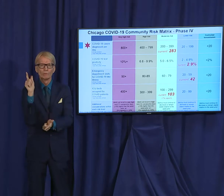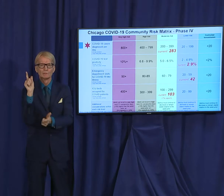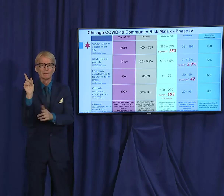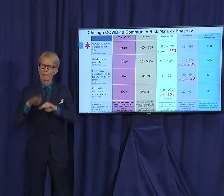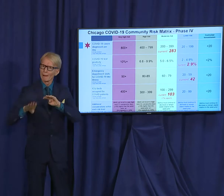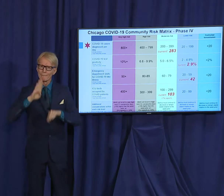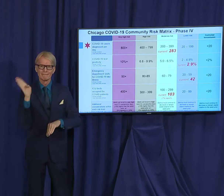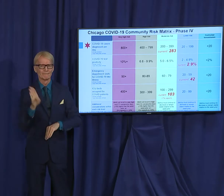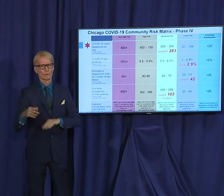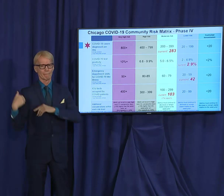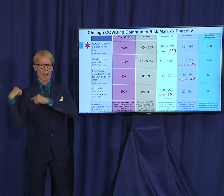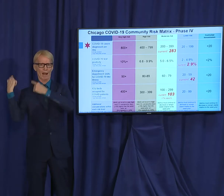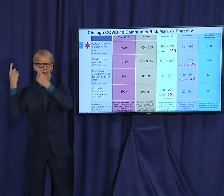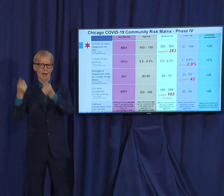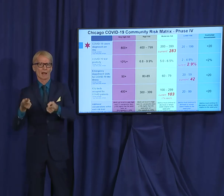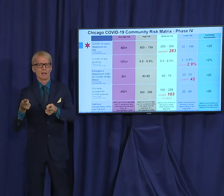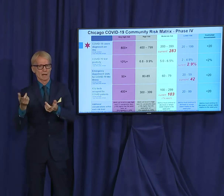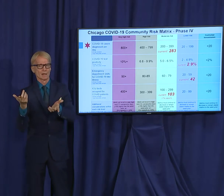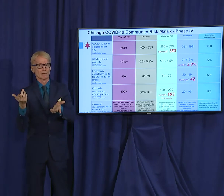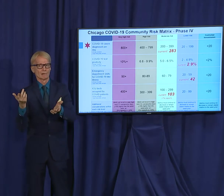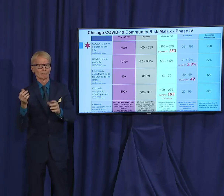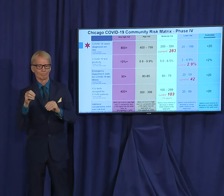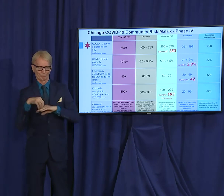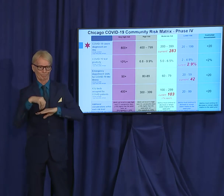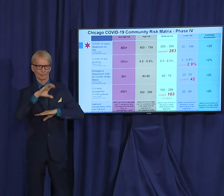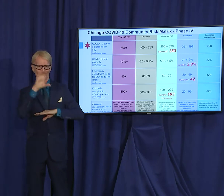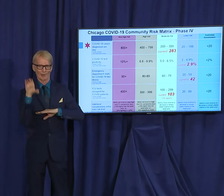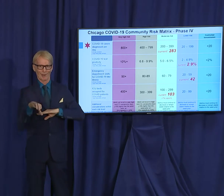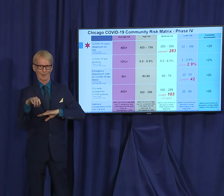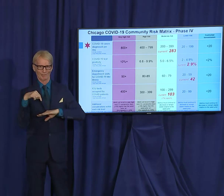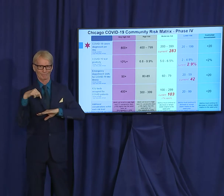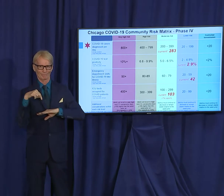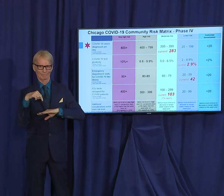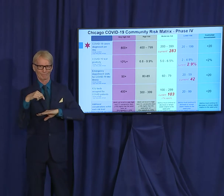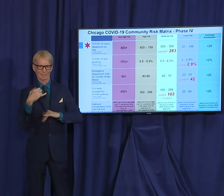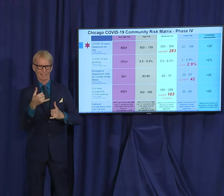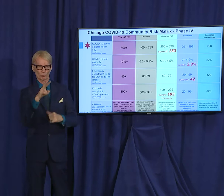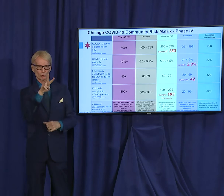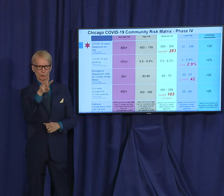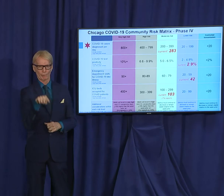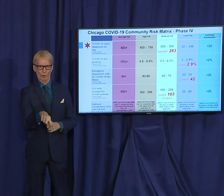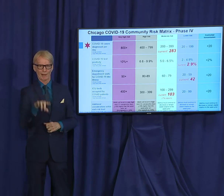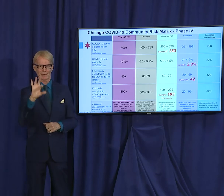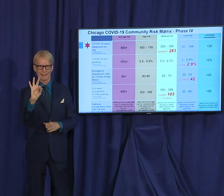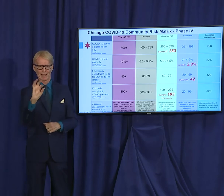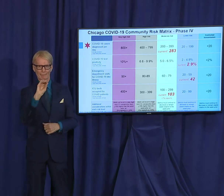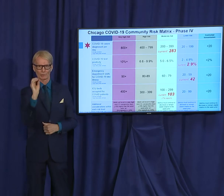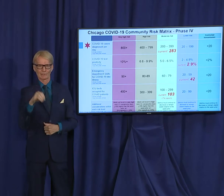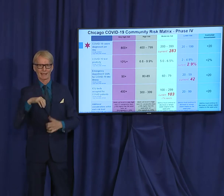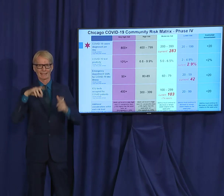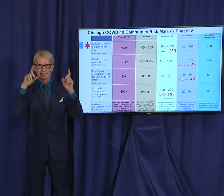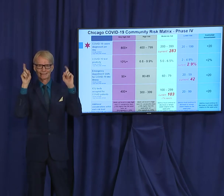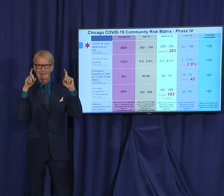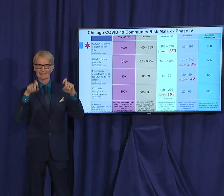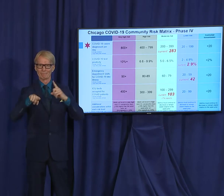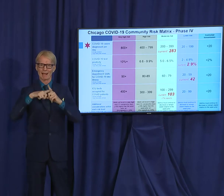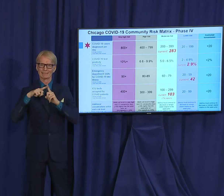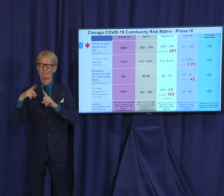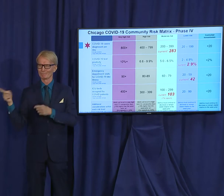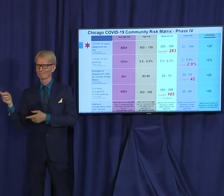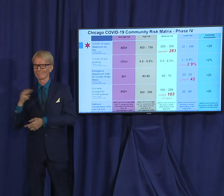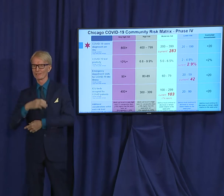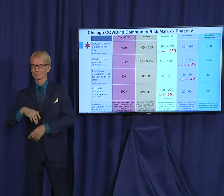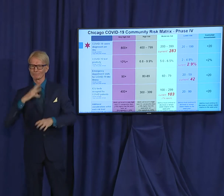COVID got to Chicago. We are today at 2.9% test positivity. I'm going to clap for that. Yeah. 'Cause that's a big